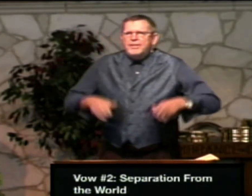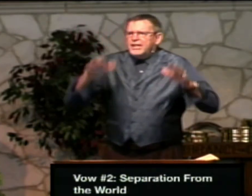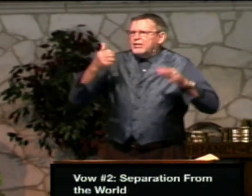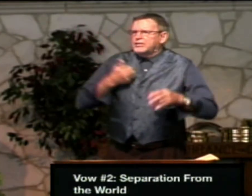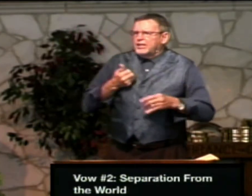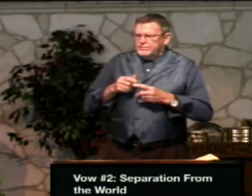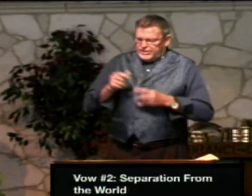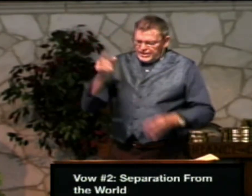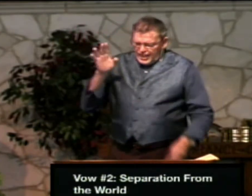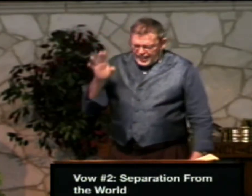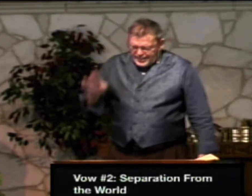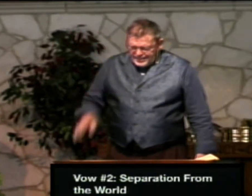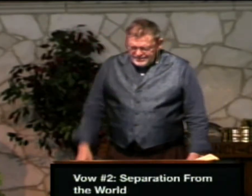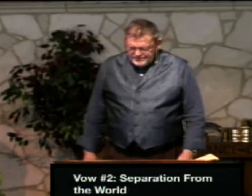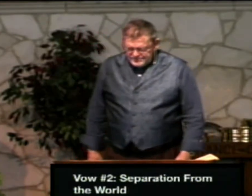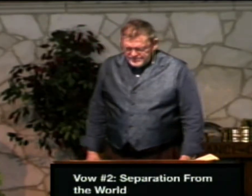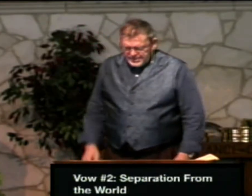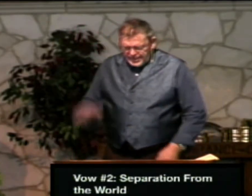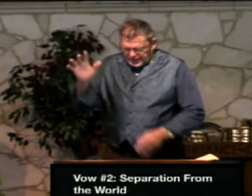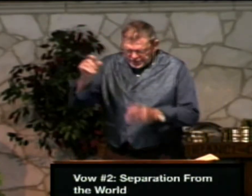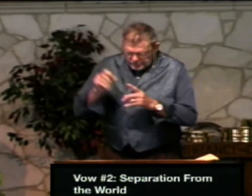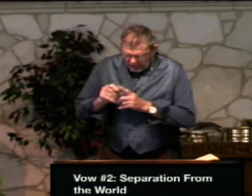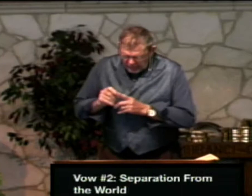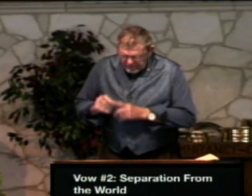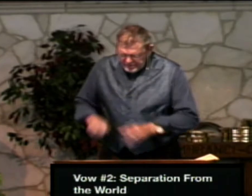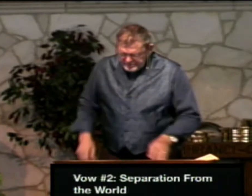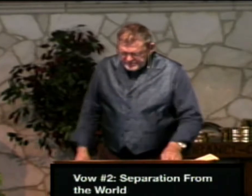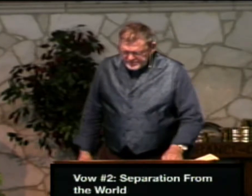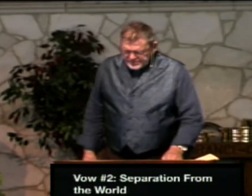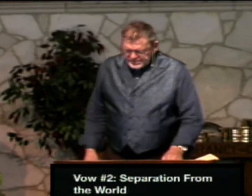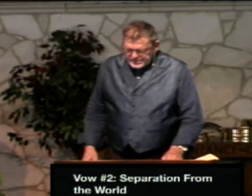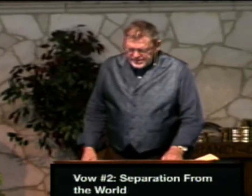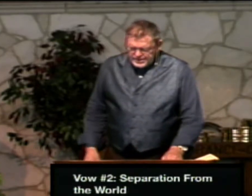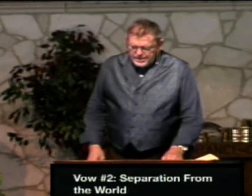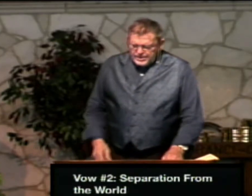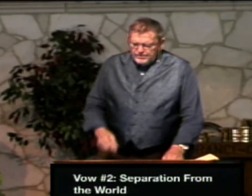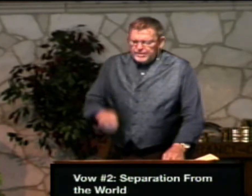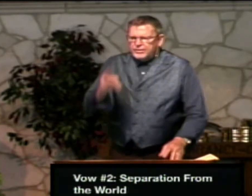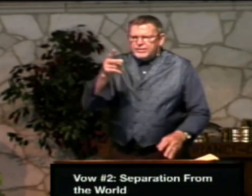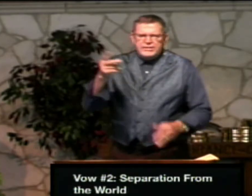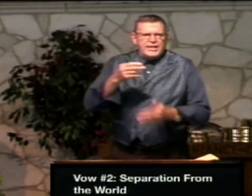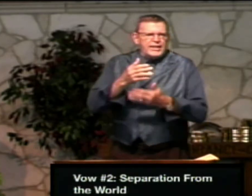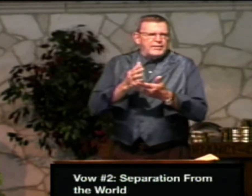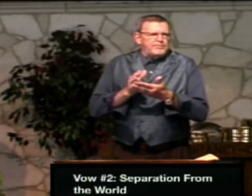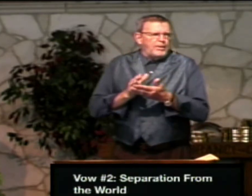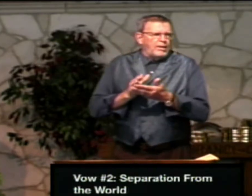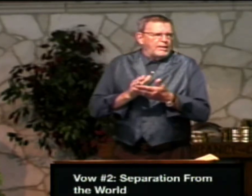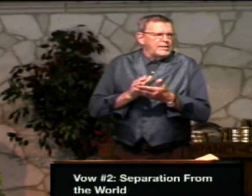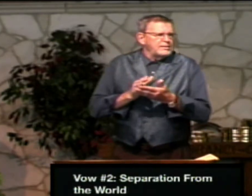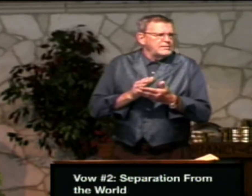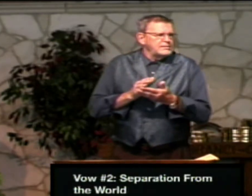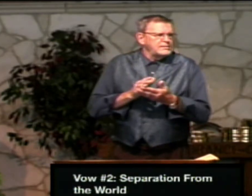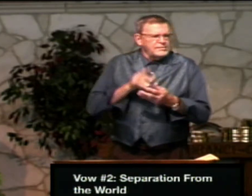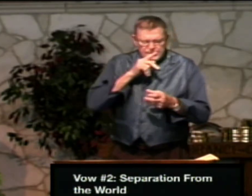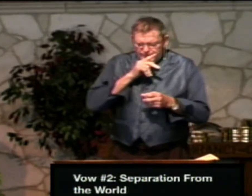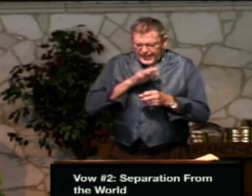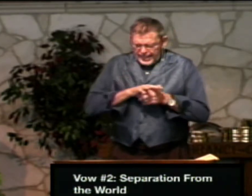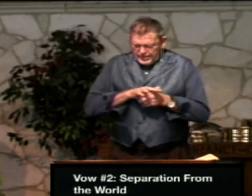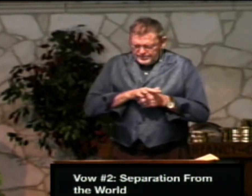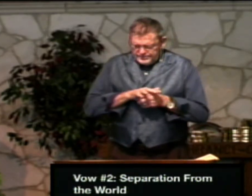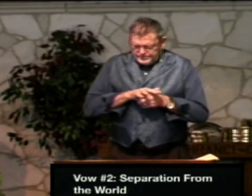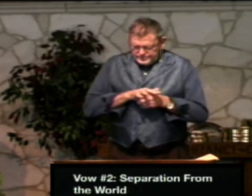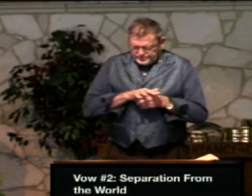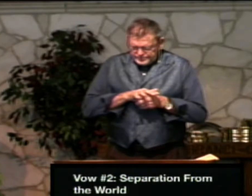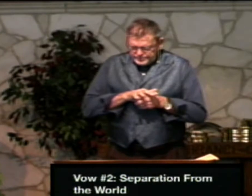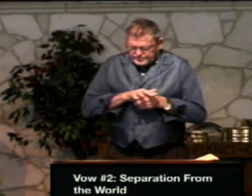We're submitting ourselves to God and His Word, but there's a second part, the